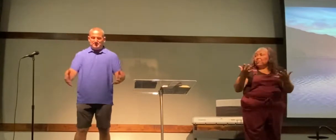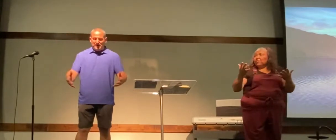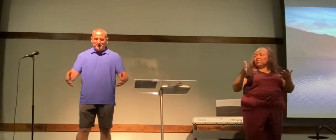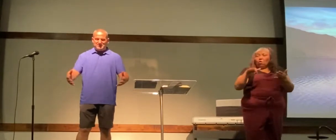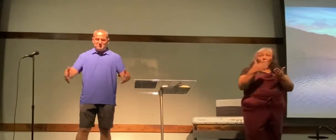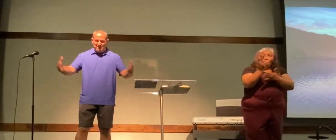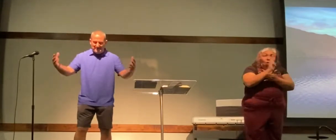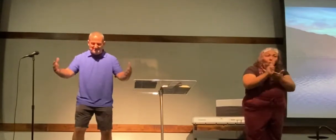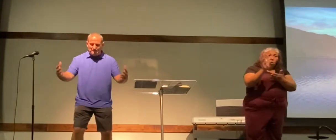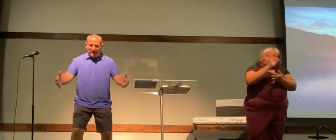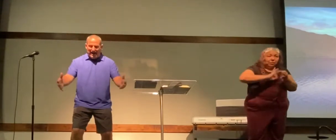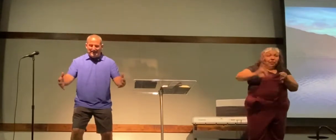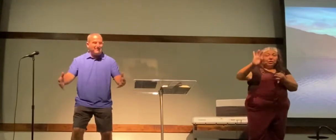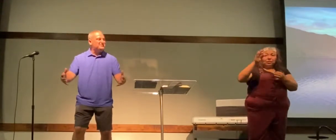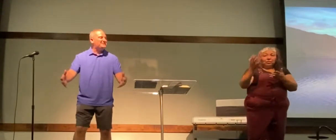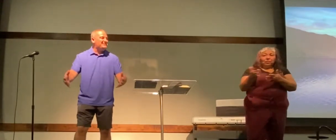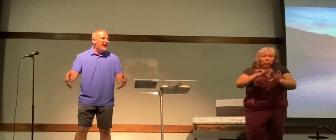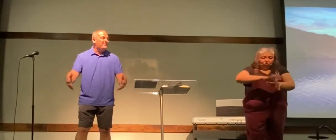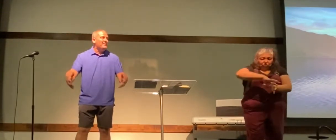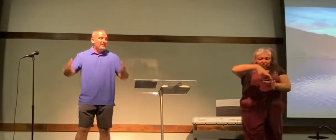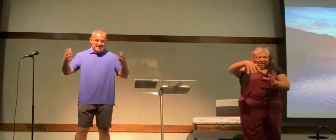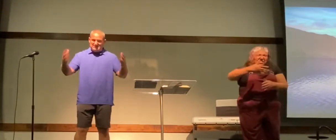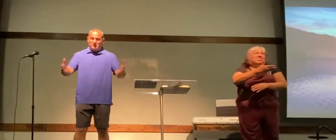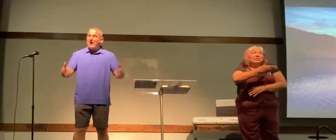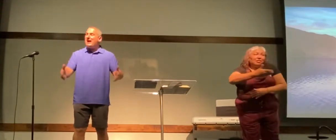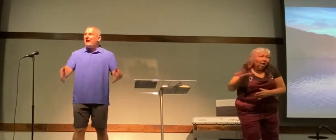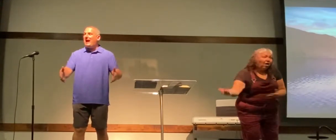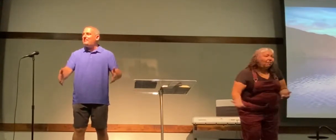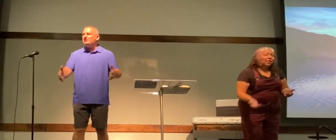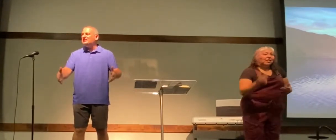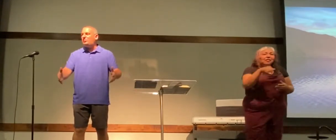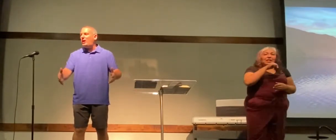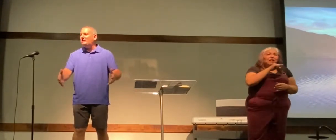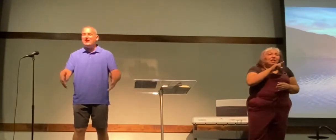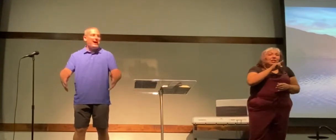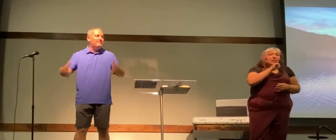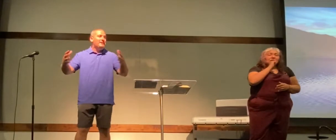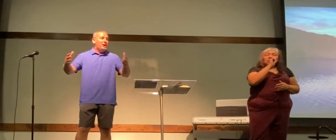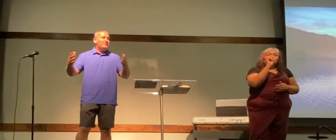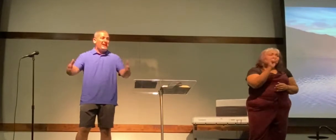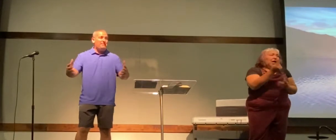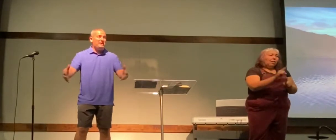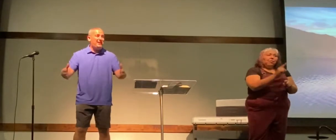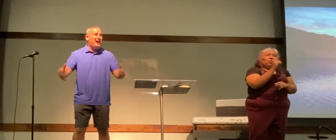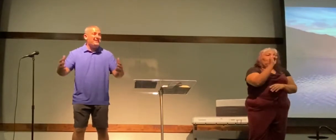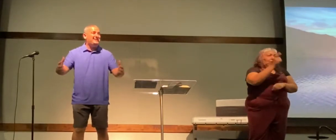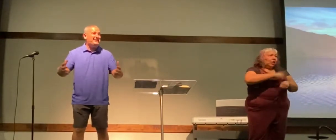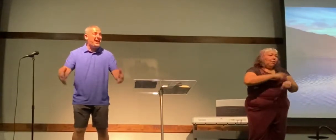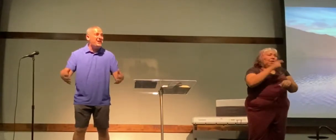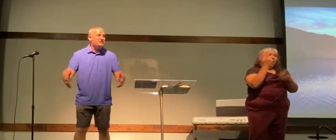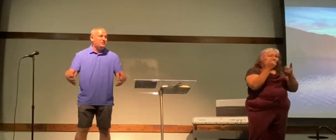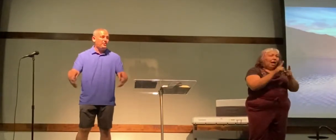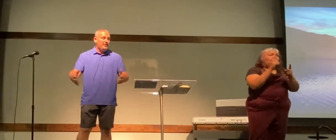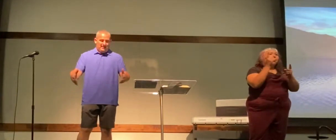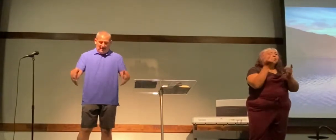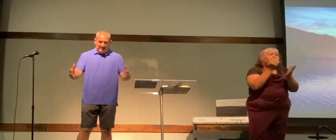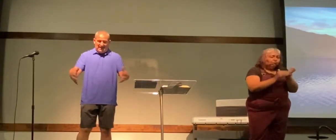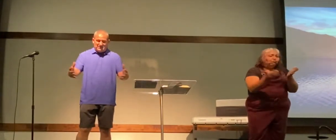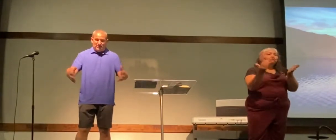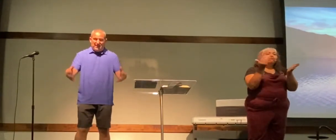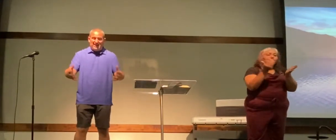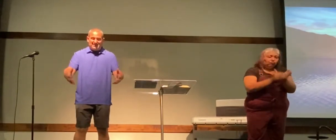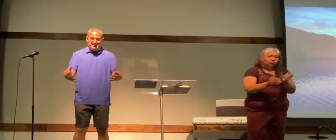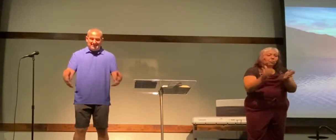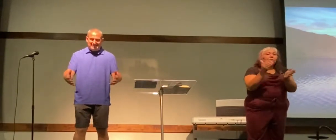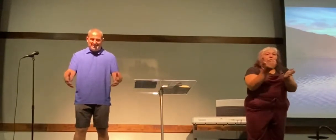Holy Spirit was moving. It was a pile of stuff. And this will not happen just one time. It was happening on an